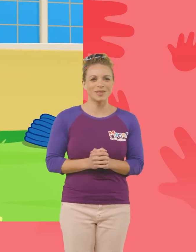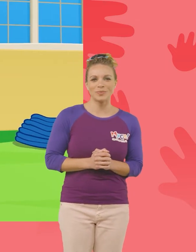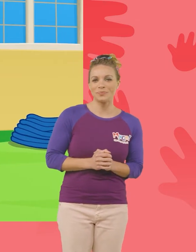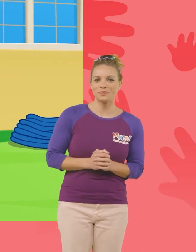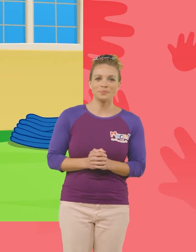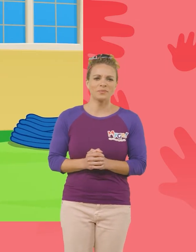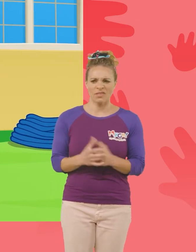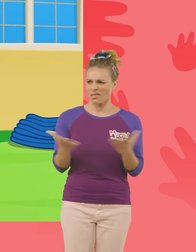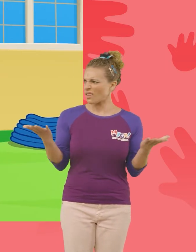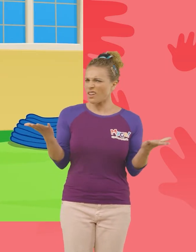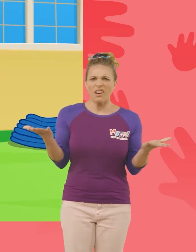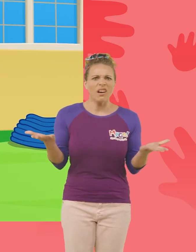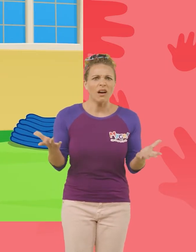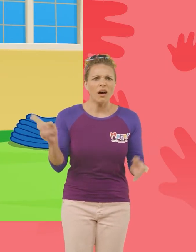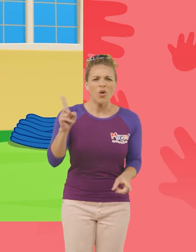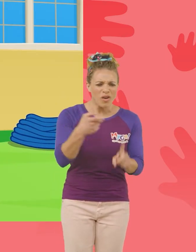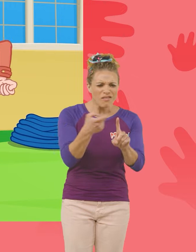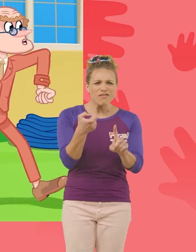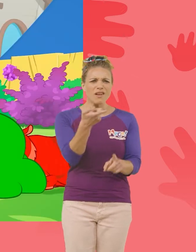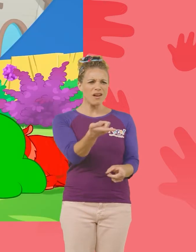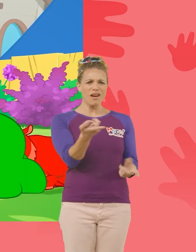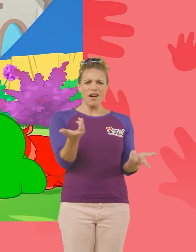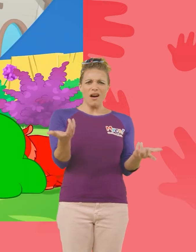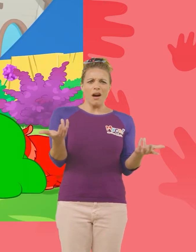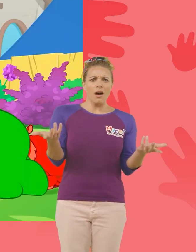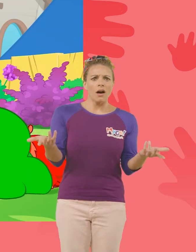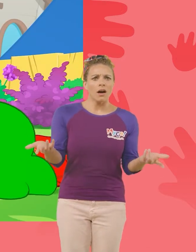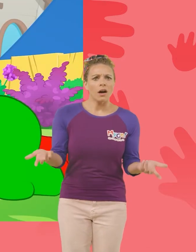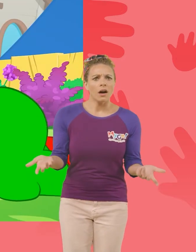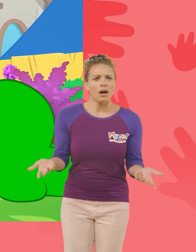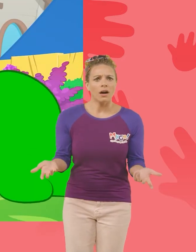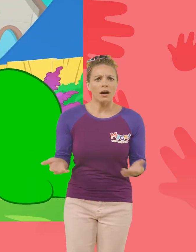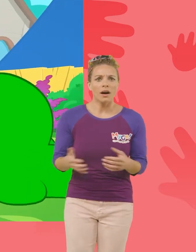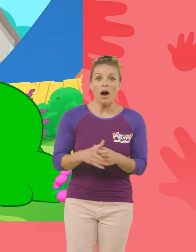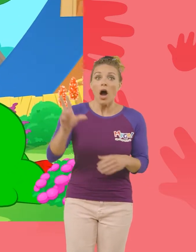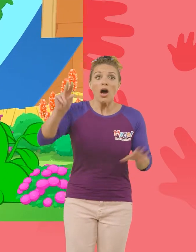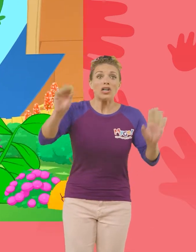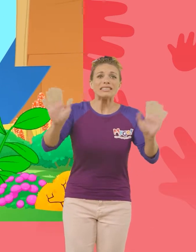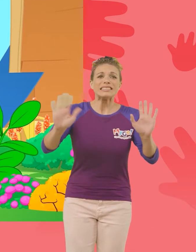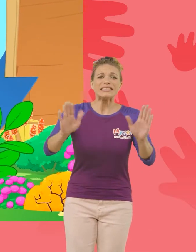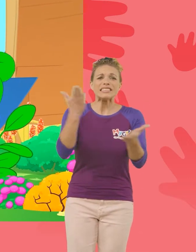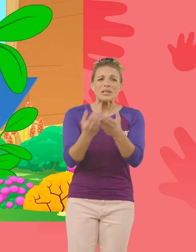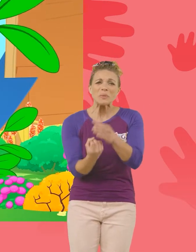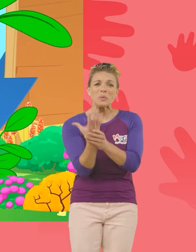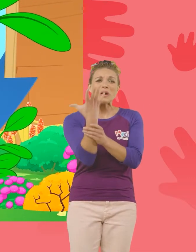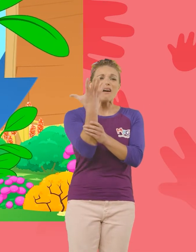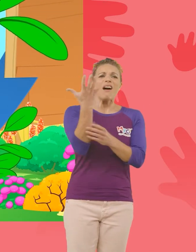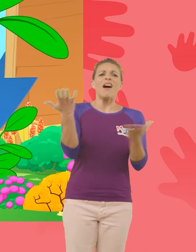What? Where did you come from? No! Stop growing! Now my